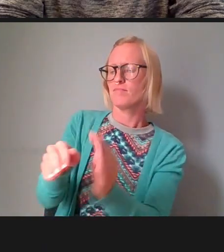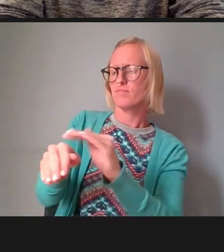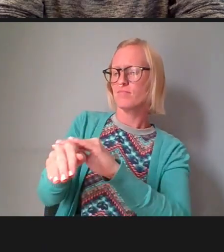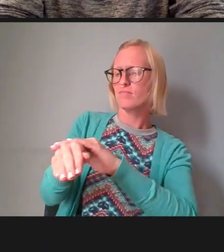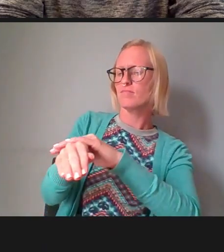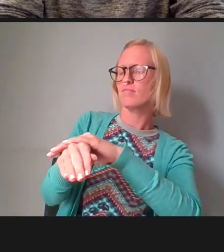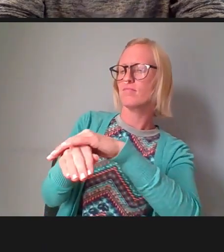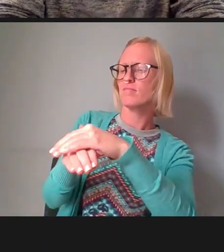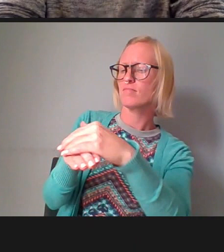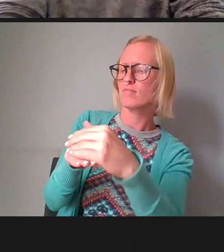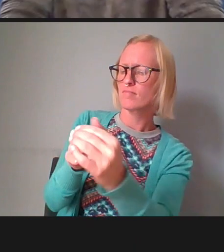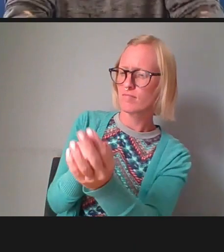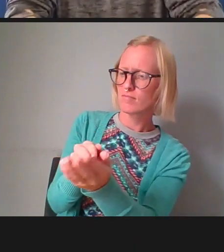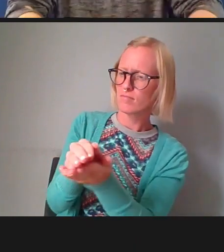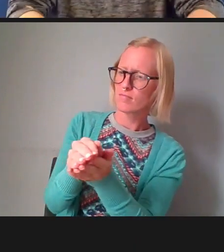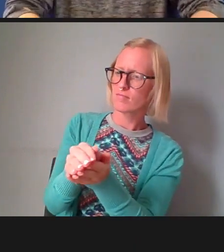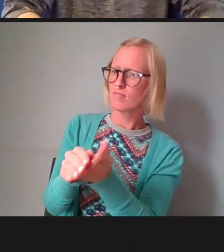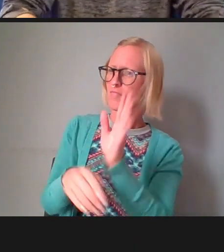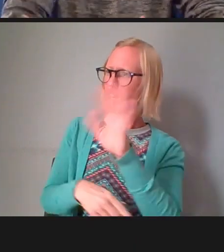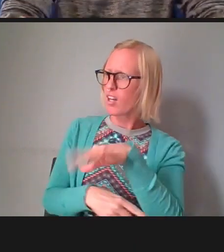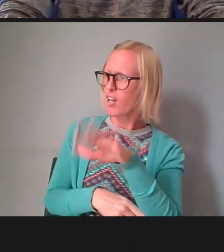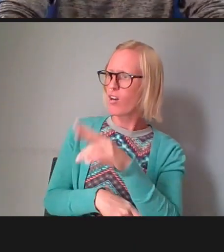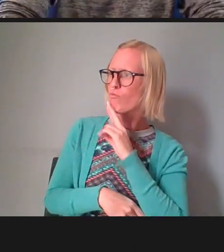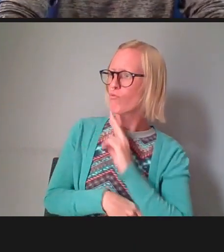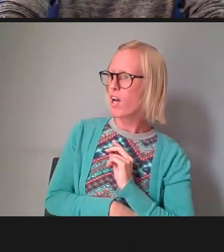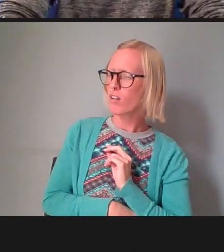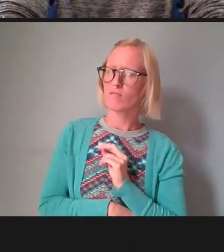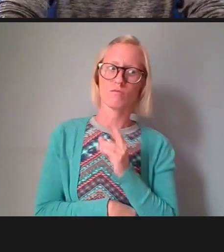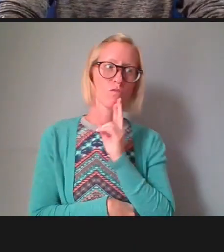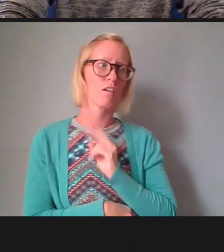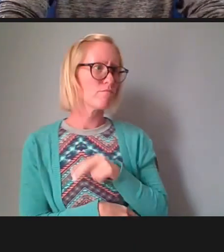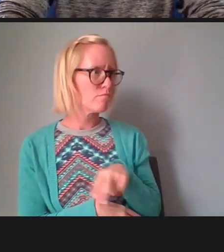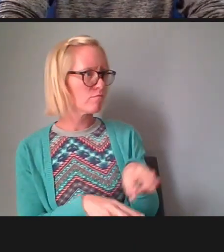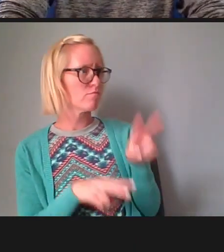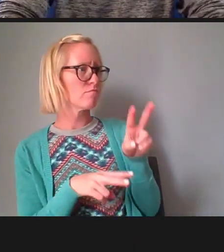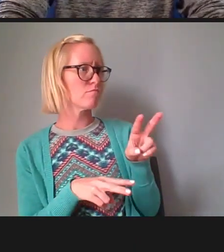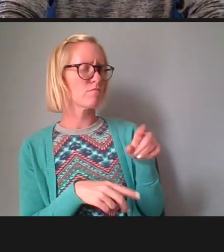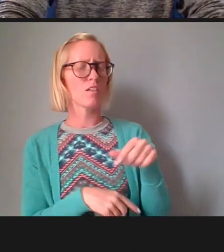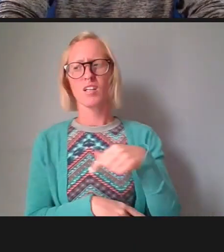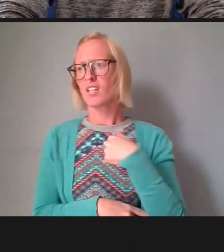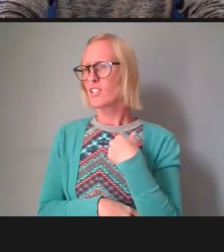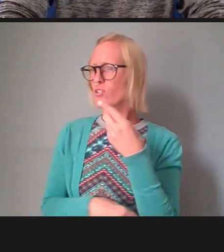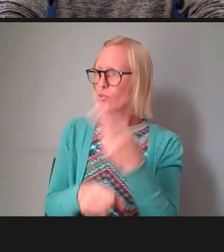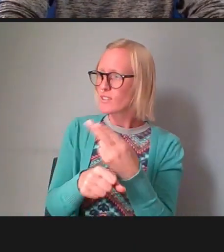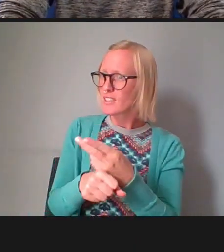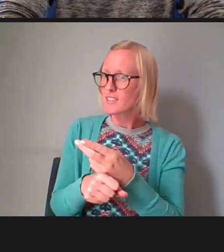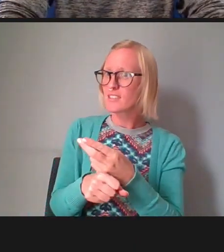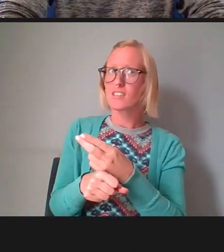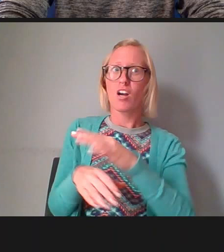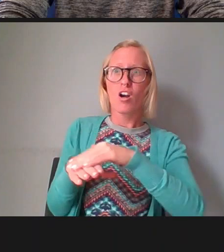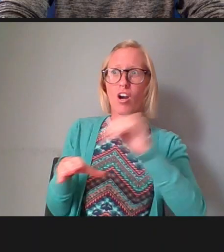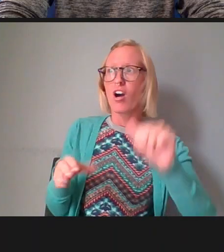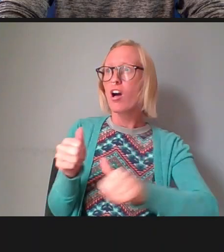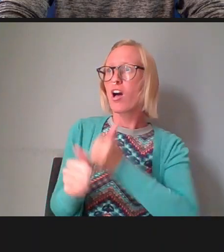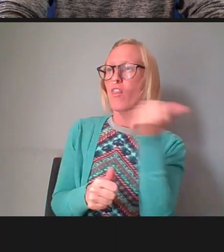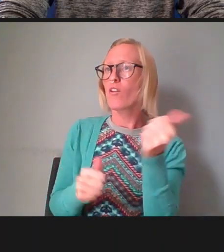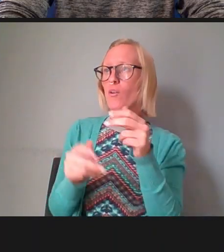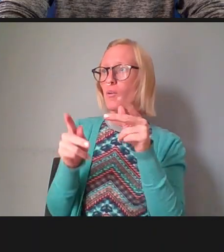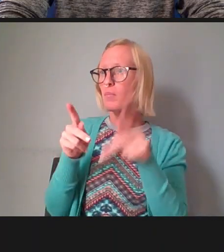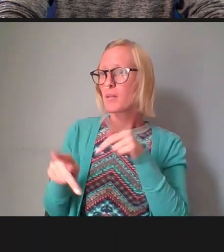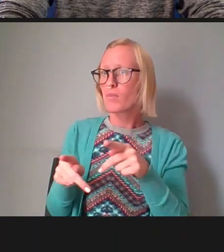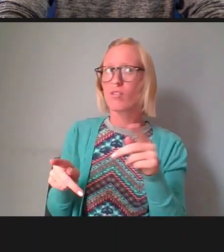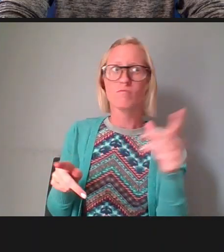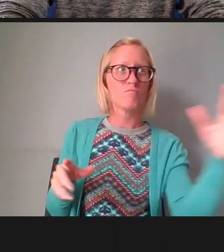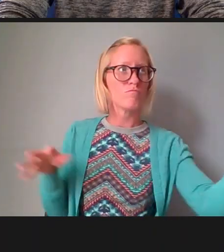Ralph's hands. Ralph looked up. We can use this to call the others, have a meeting. They'll come when they